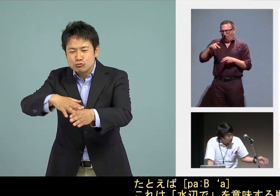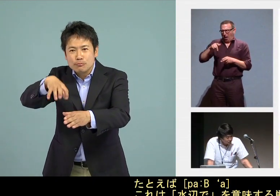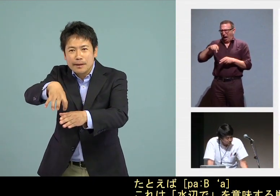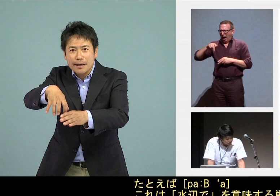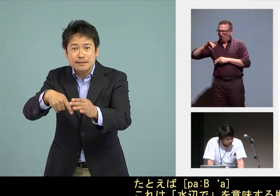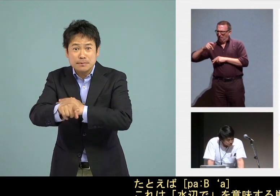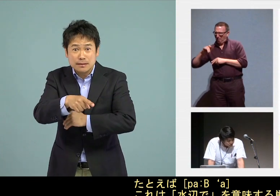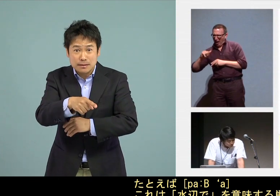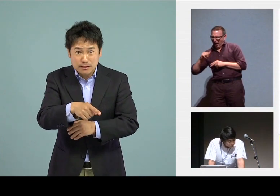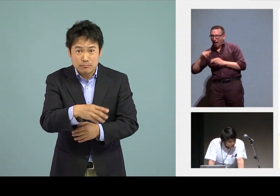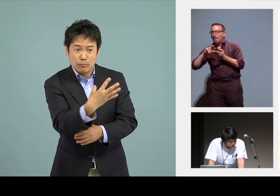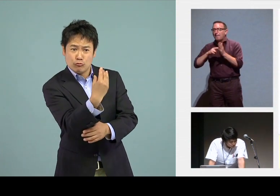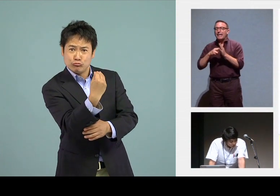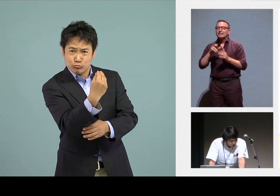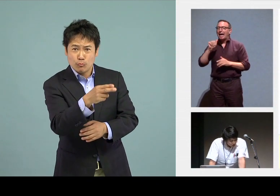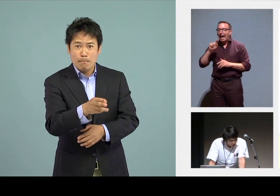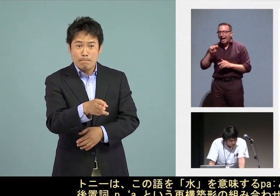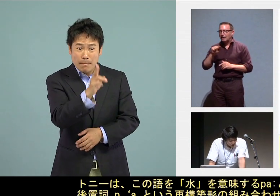the water,